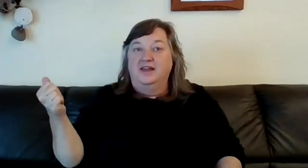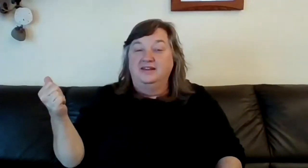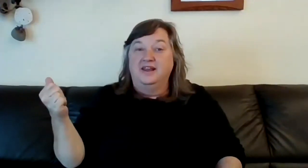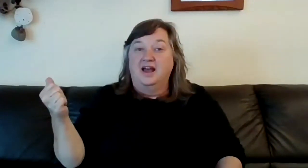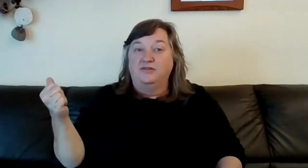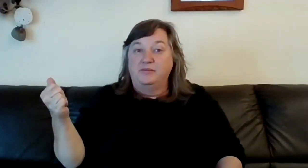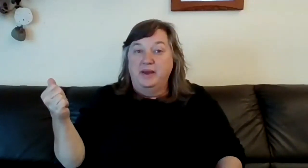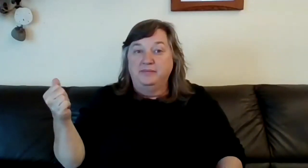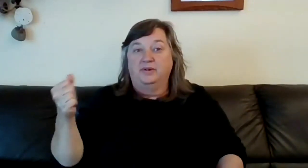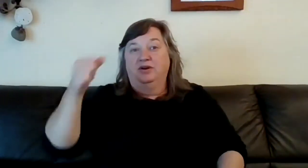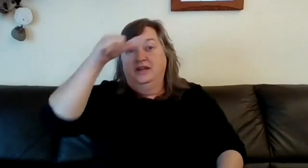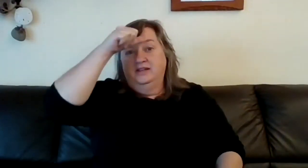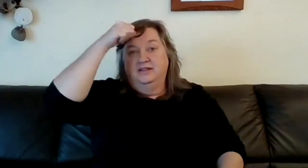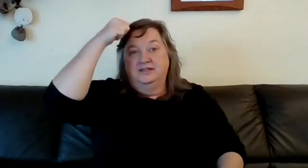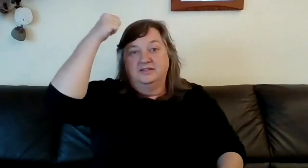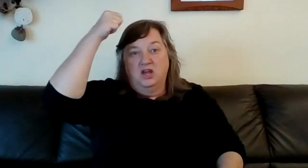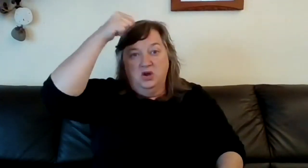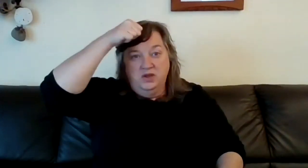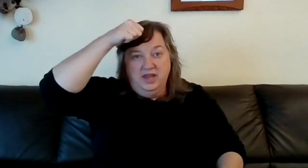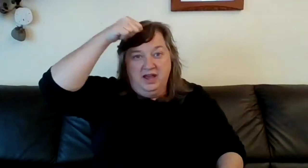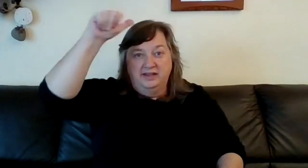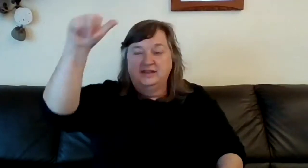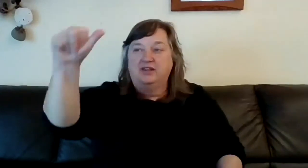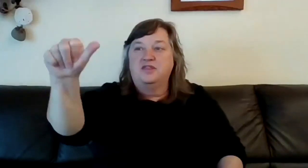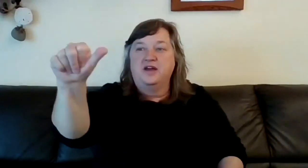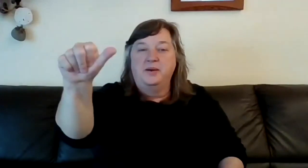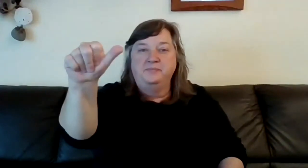Then I remember is, oh yeah, you take your thumb